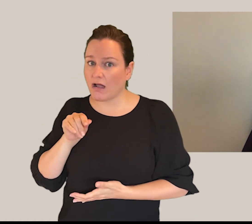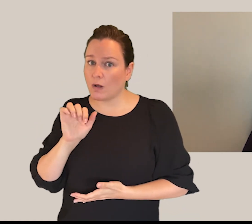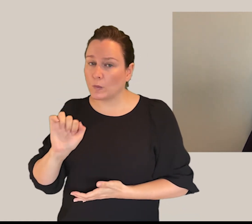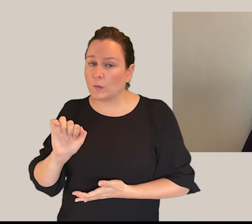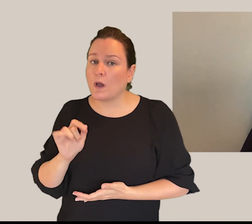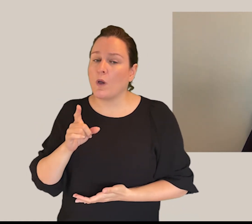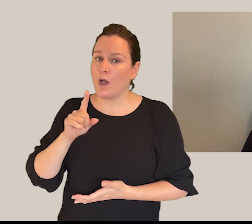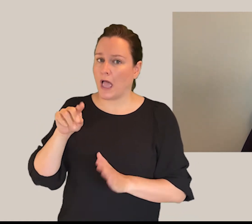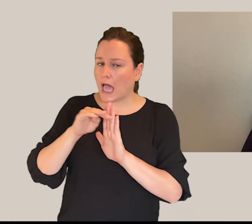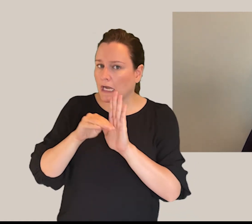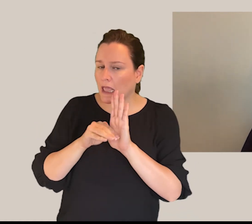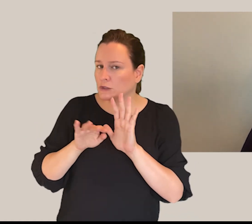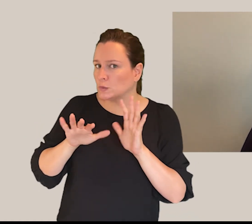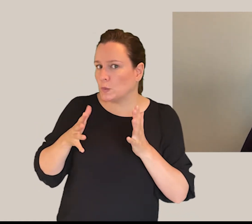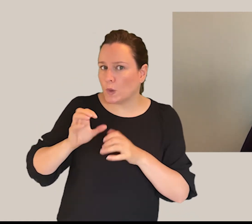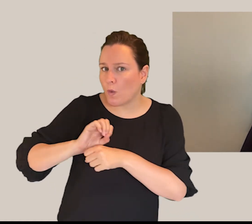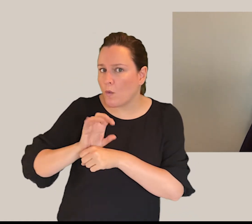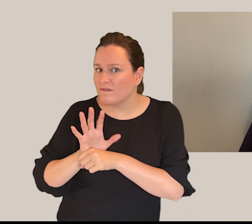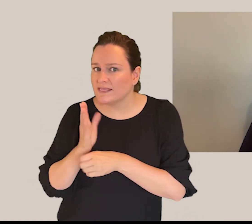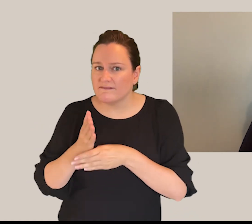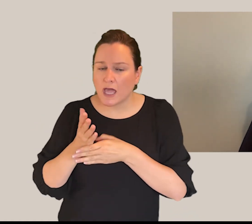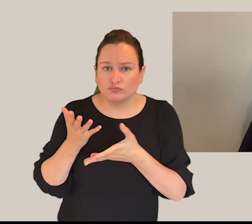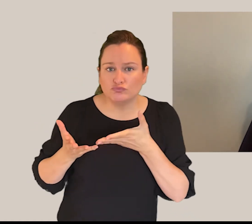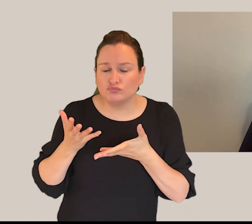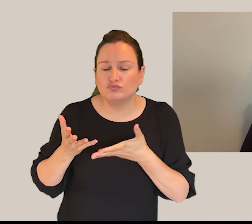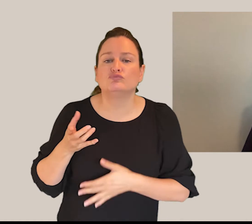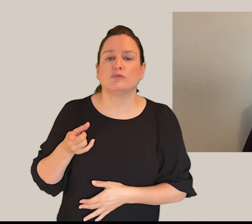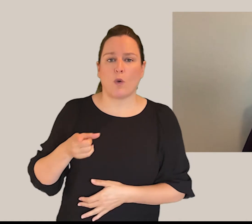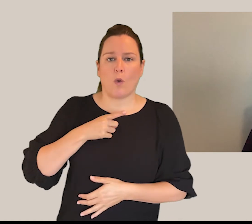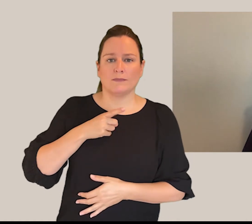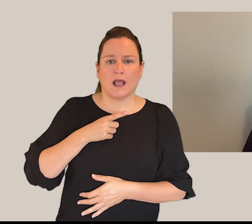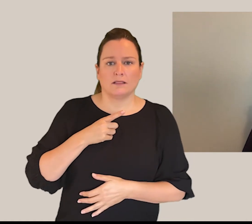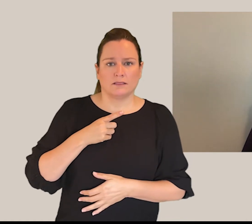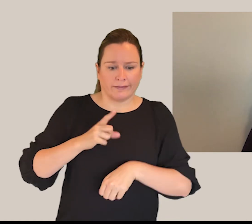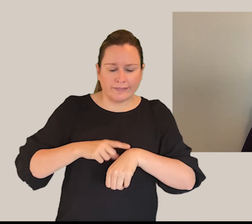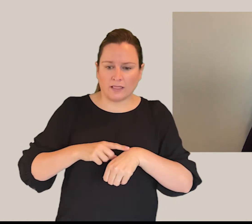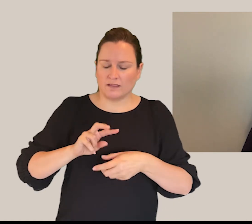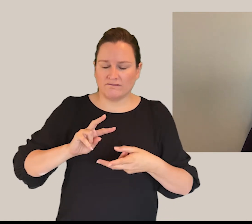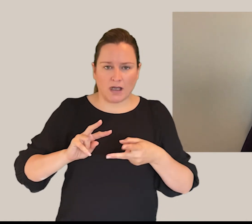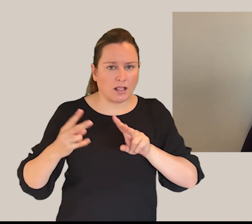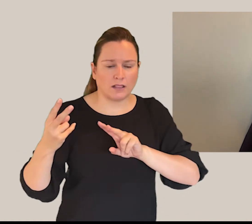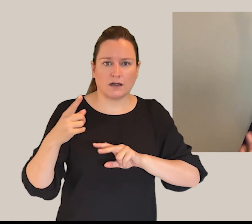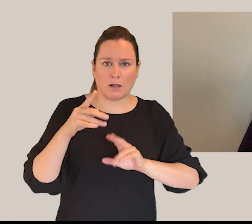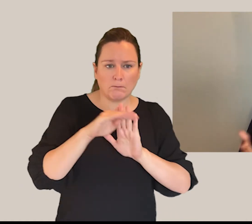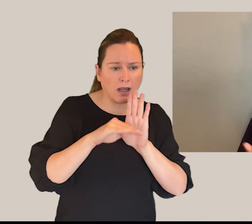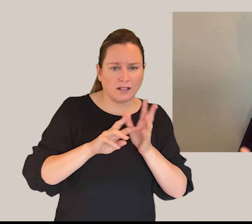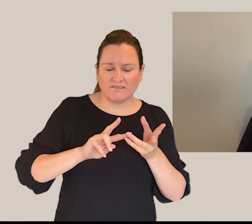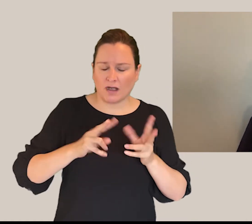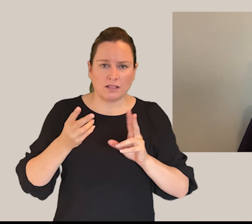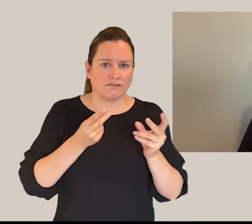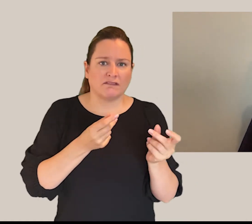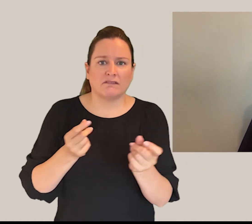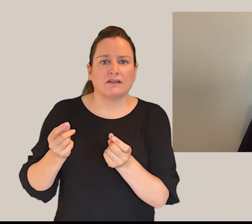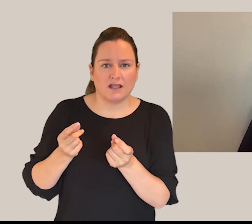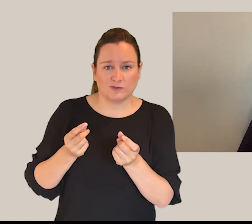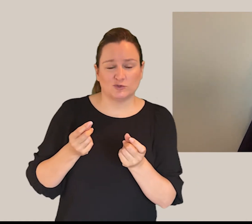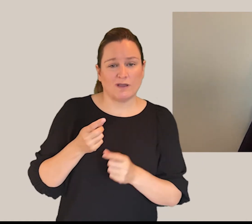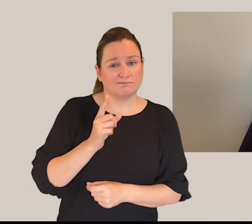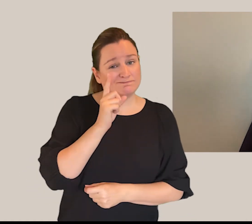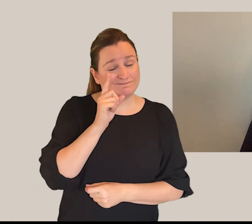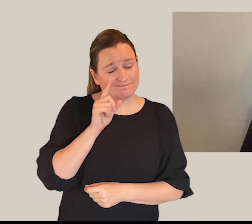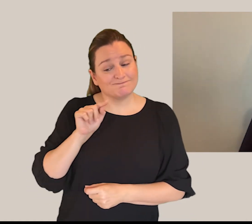change and are likely to change frequently in response to new research and the various rates of vaccine rollouts